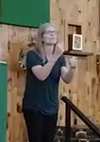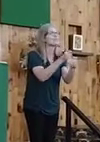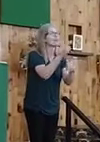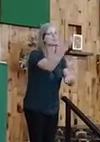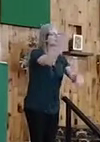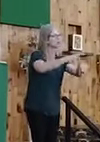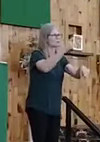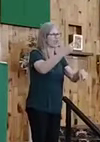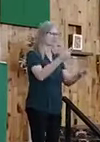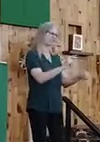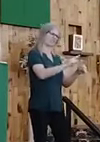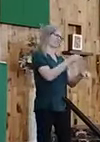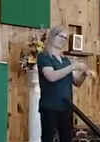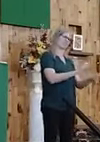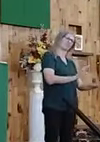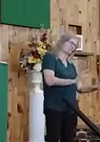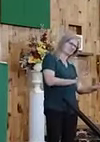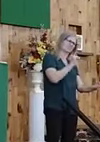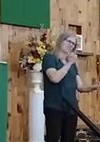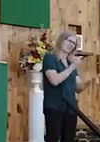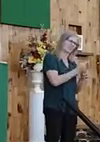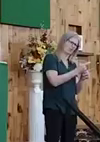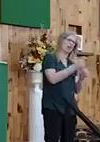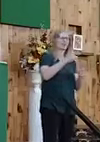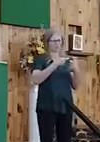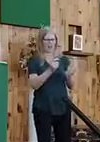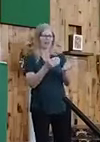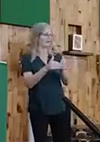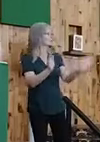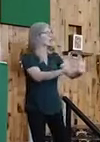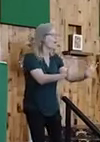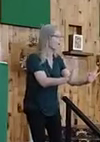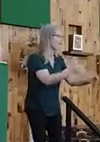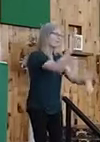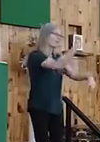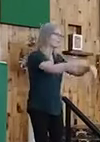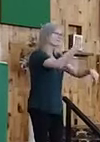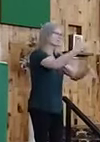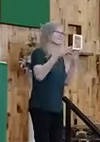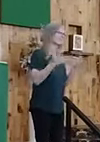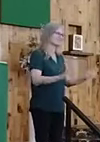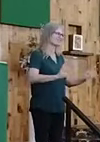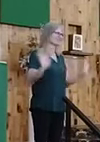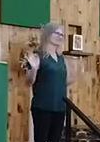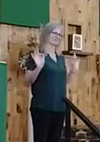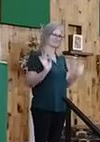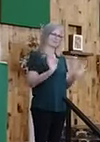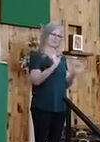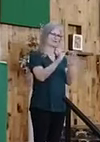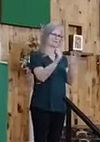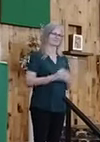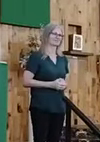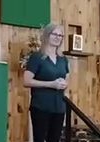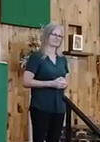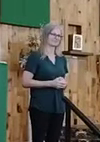He just had to make me once. Because once is good enough. Because God can only do things